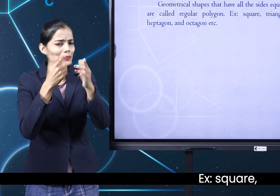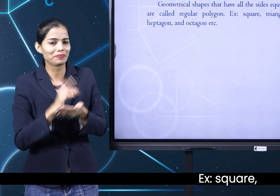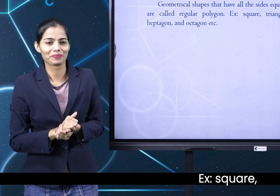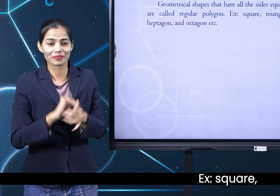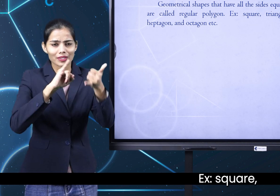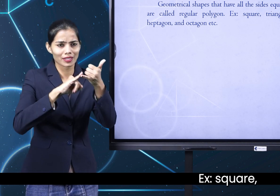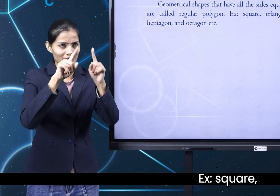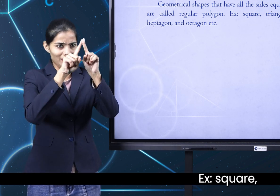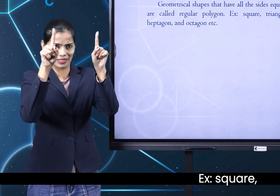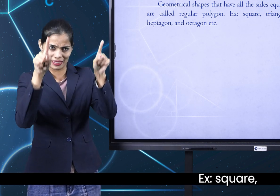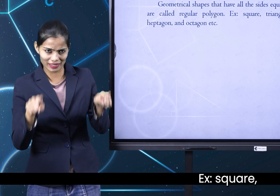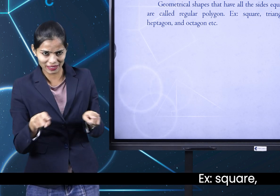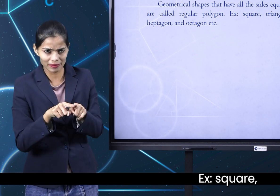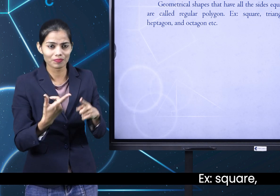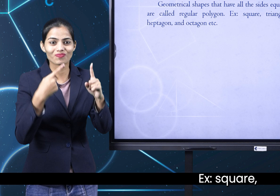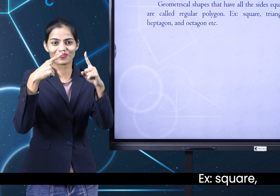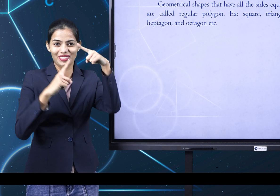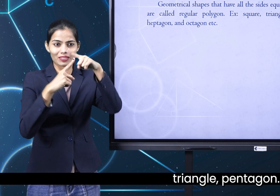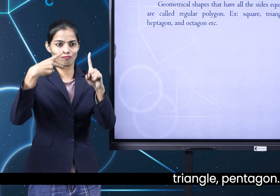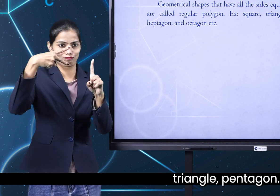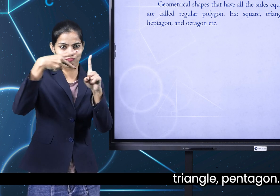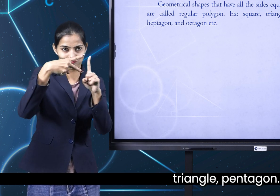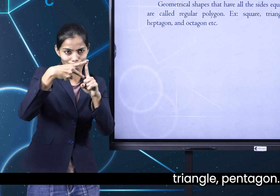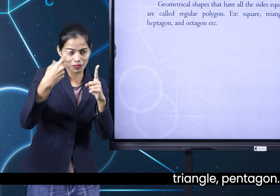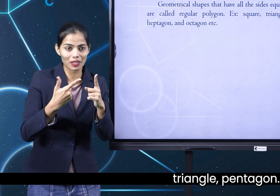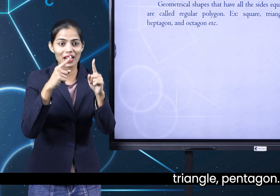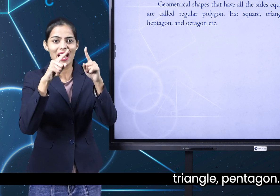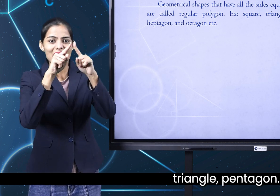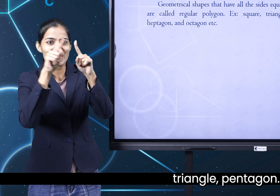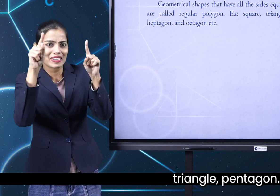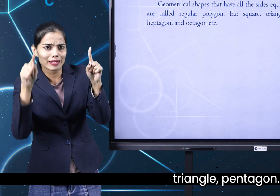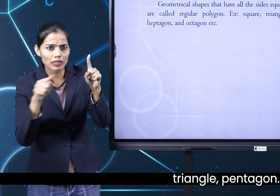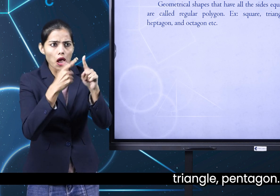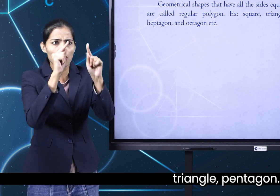Example: square, triangle, pentagon,